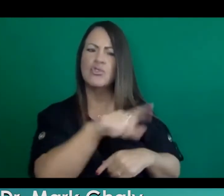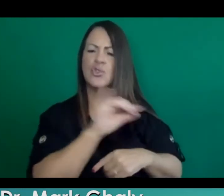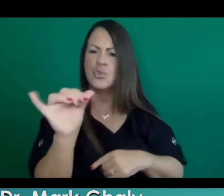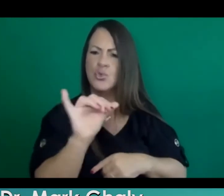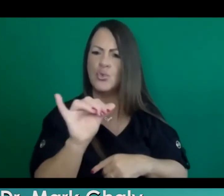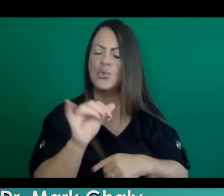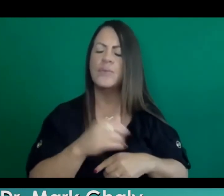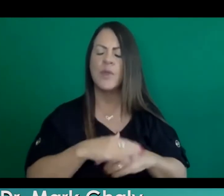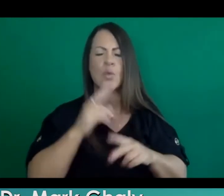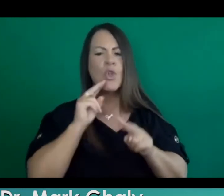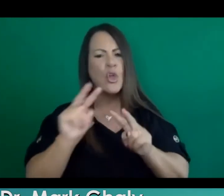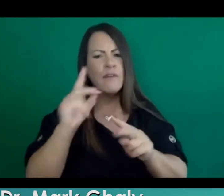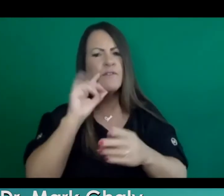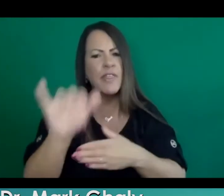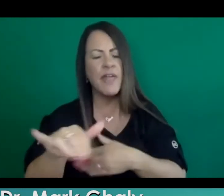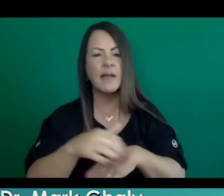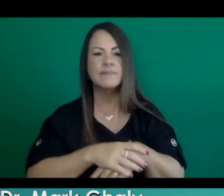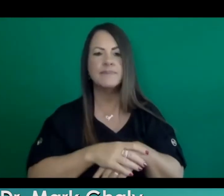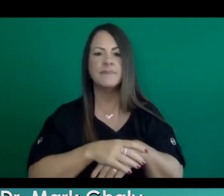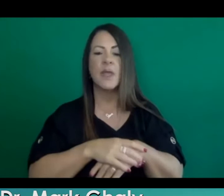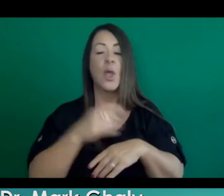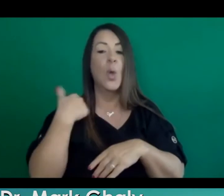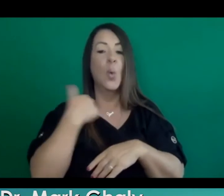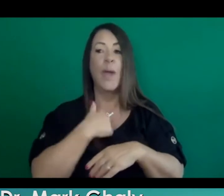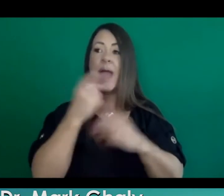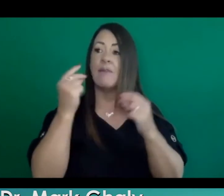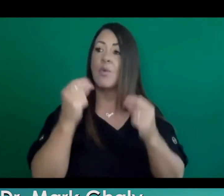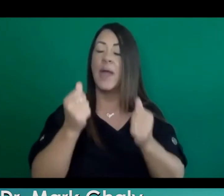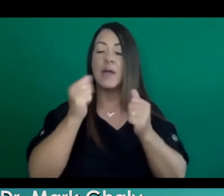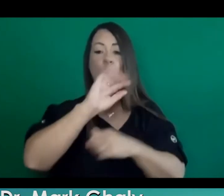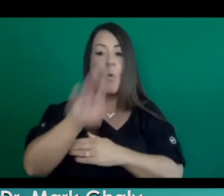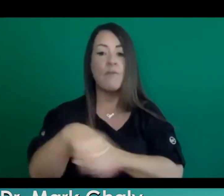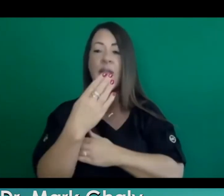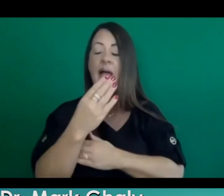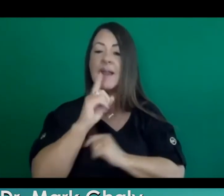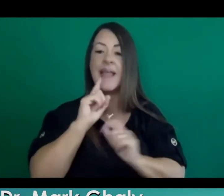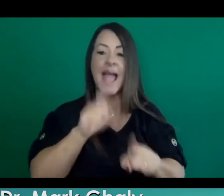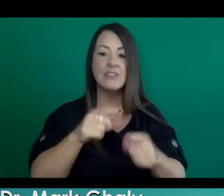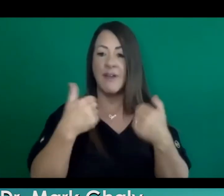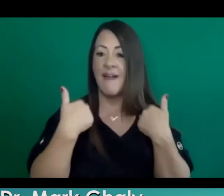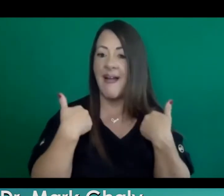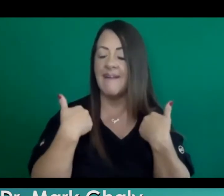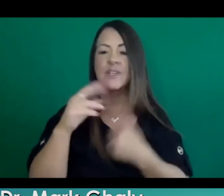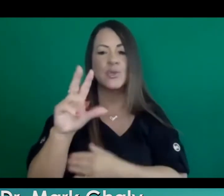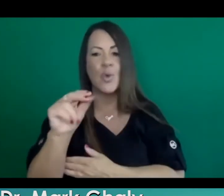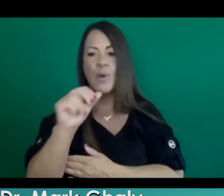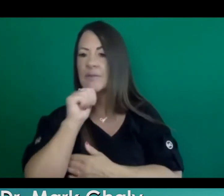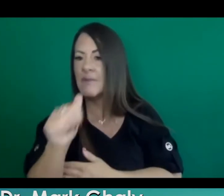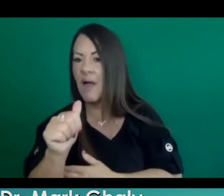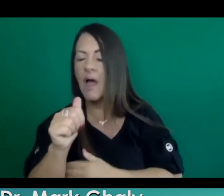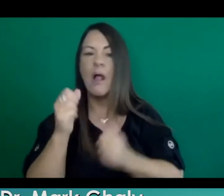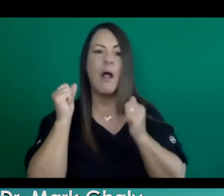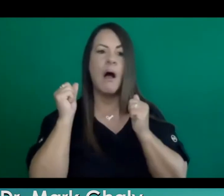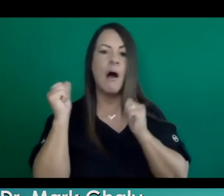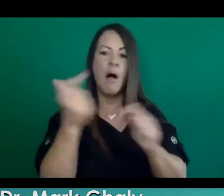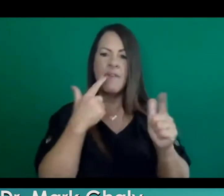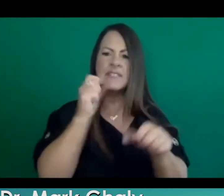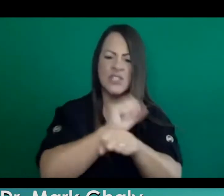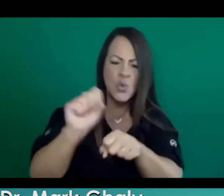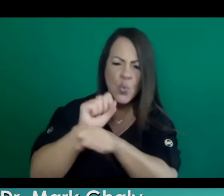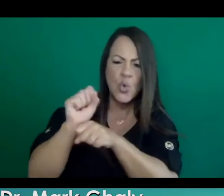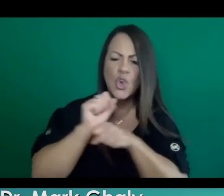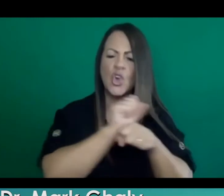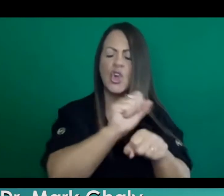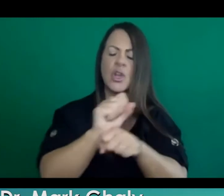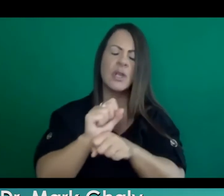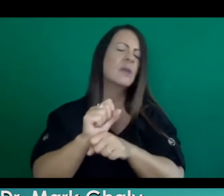of these solutions comes together overnight. They often come with a lot of sweat and tears, but they are the ones